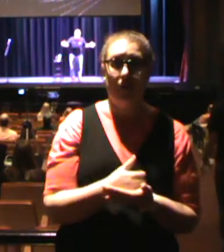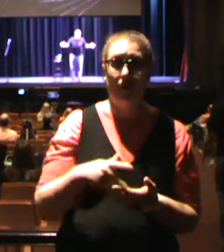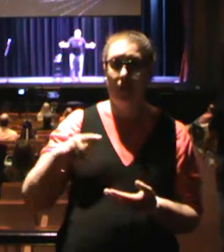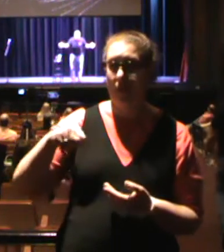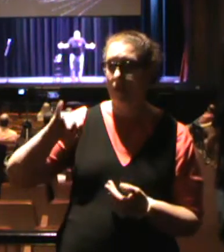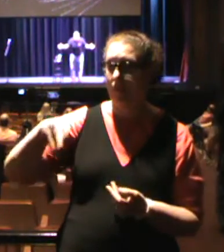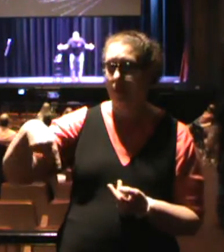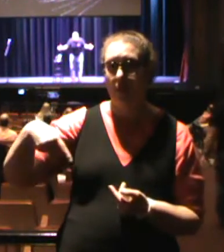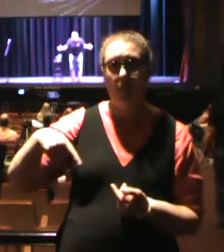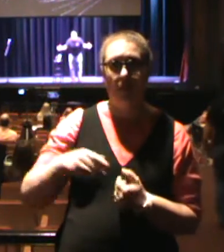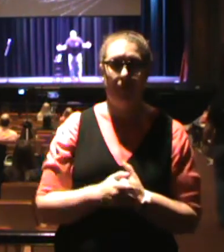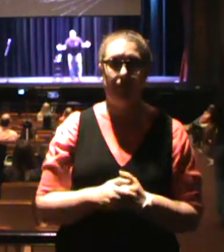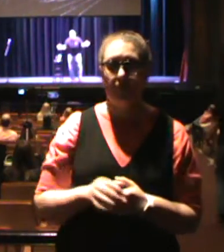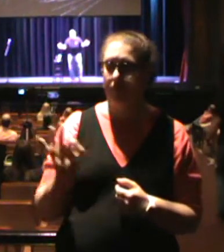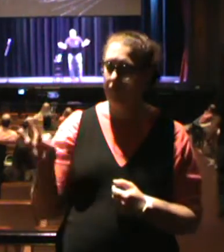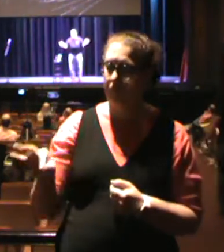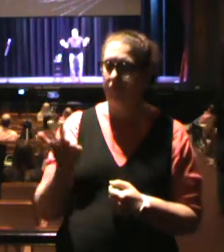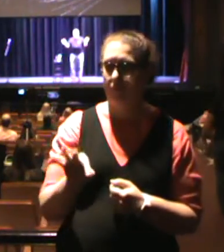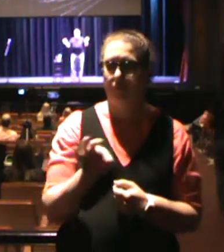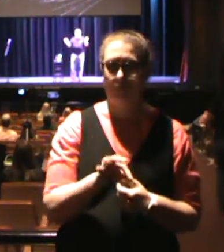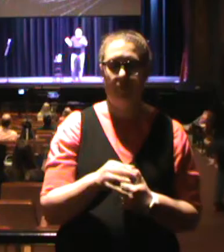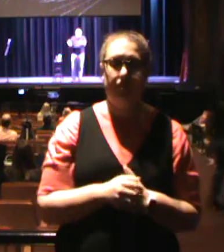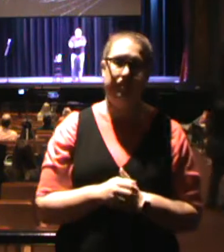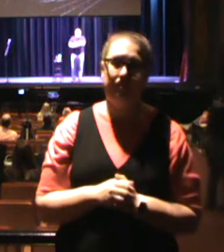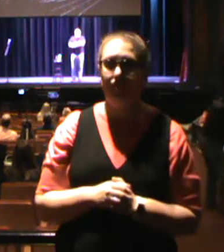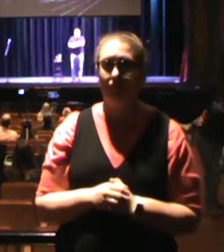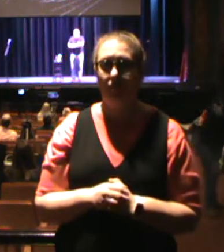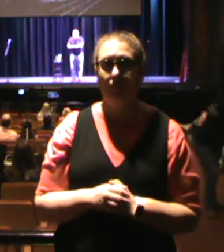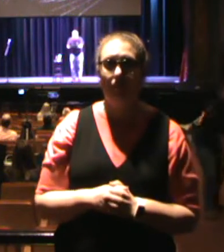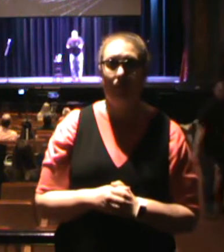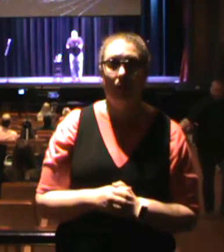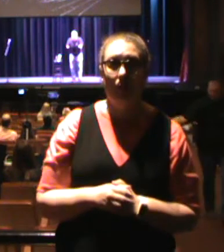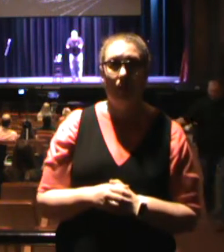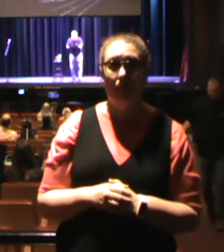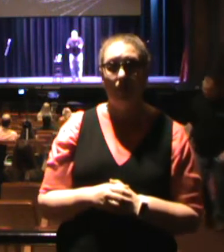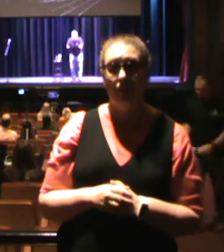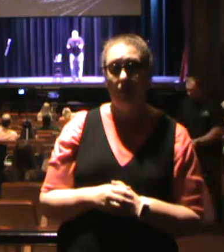the plate, depending on who it is. And the fact of the matter